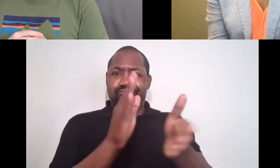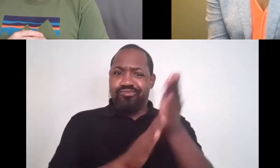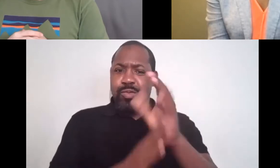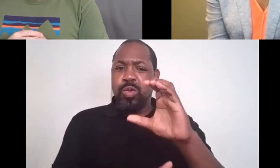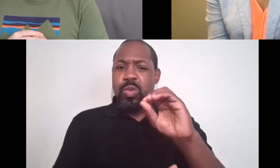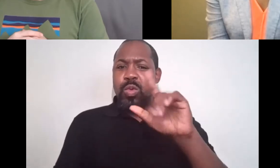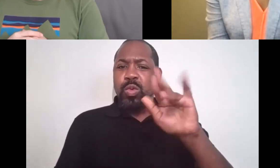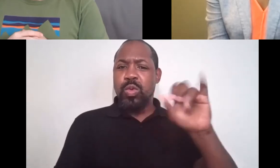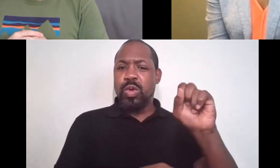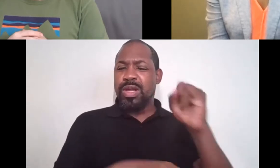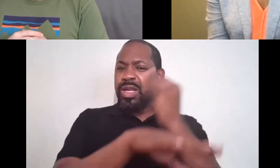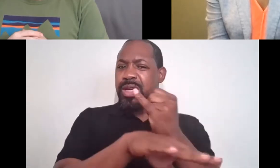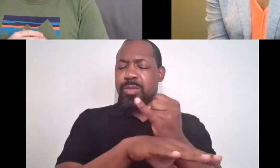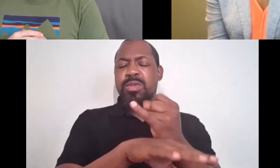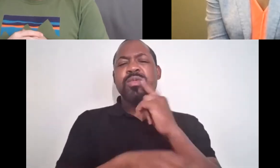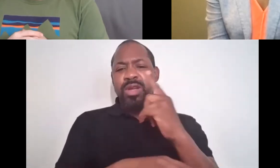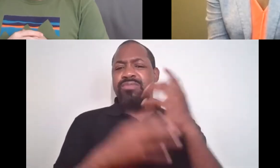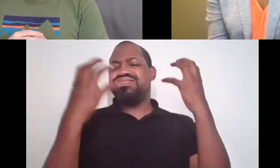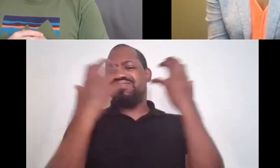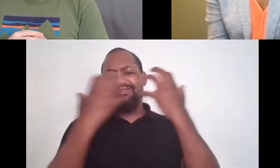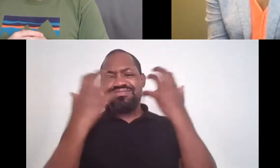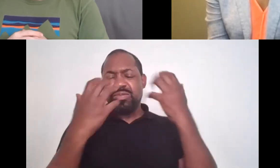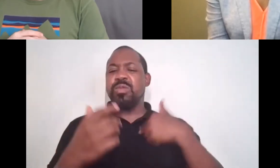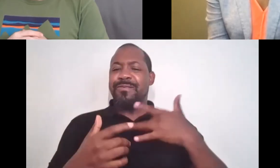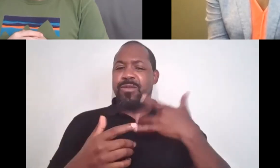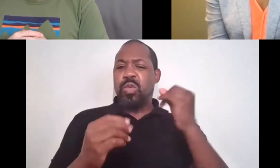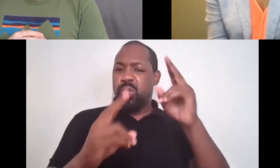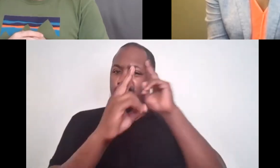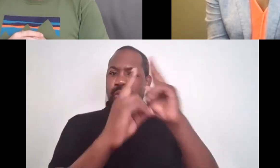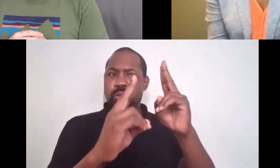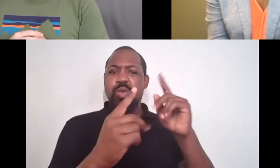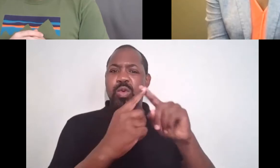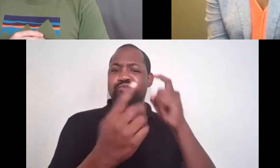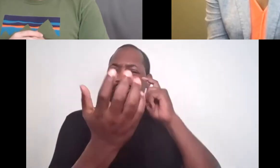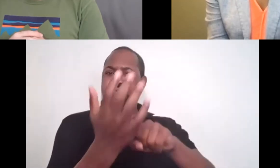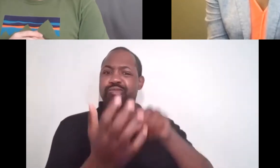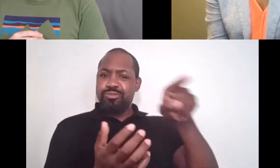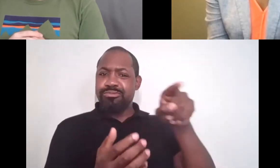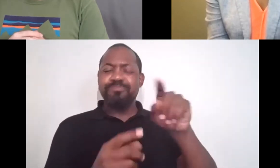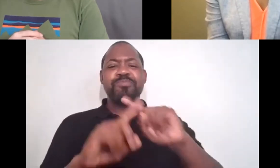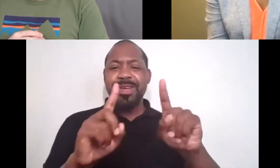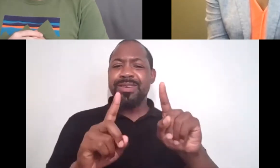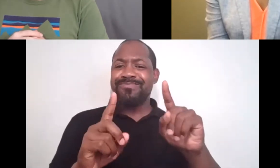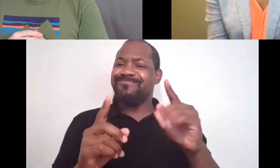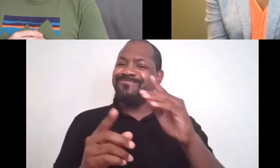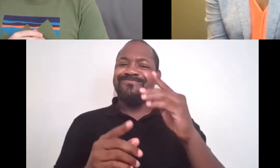Island in terms of him running the Corliss Center And I really feel like he does deserve that